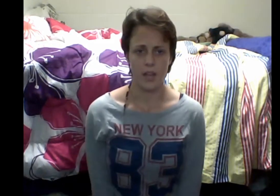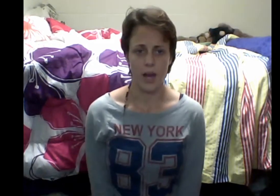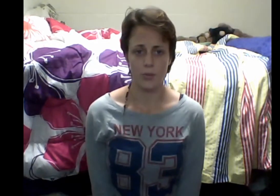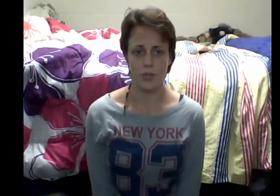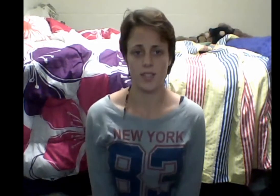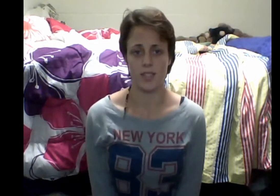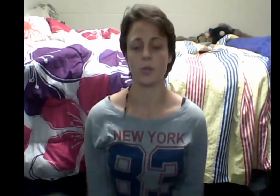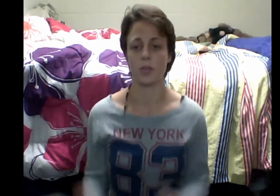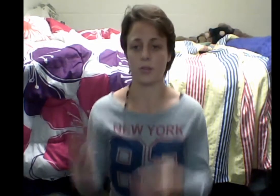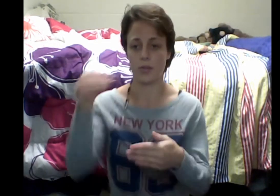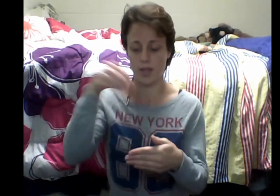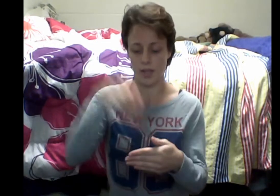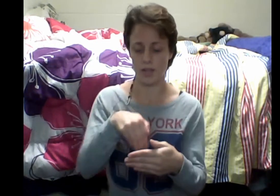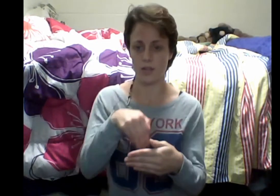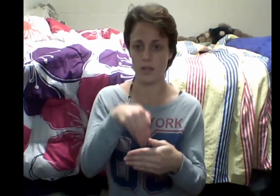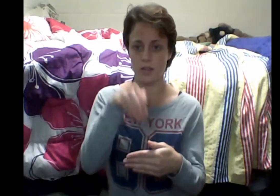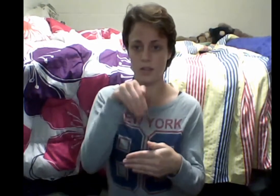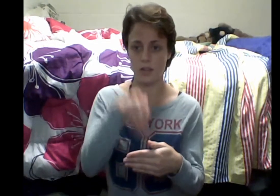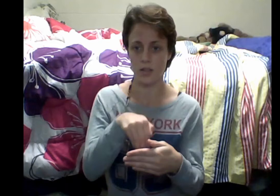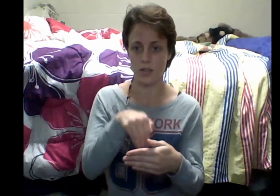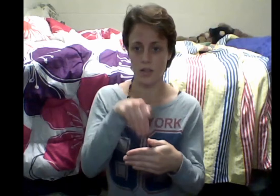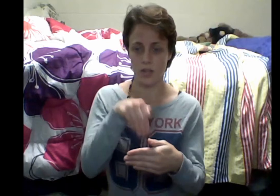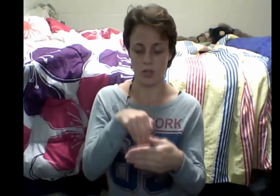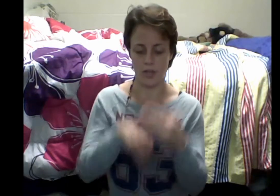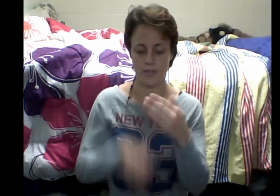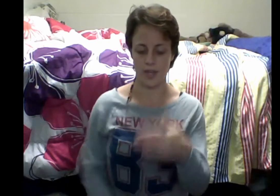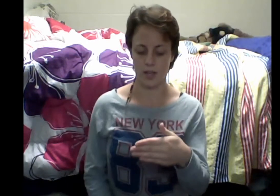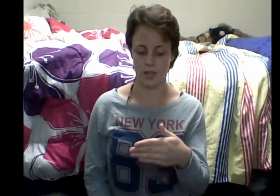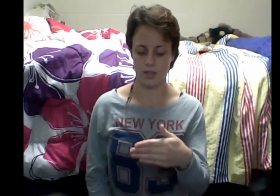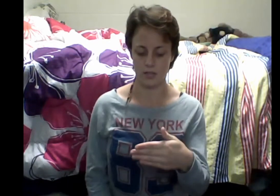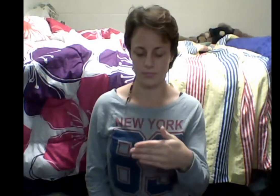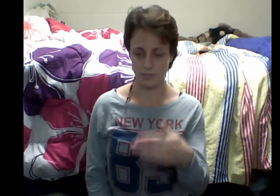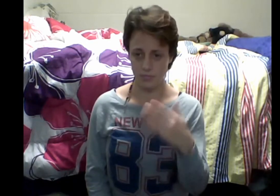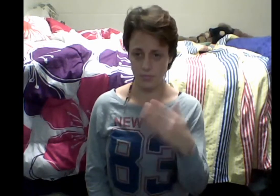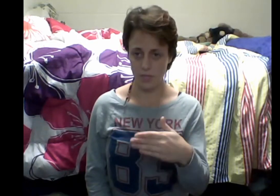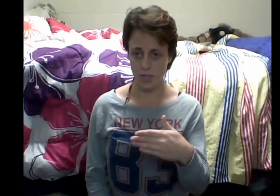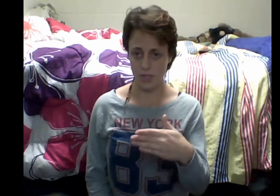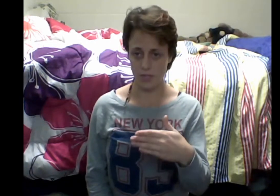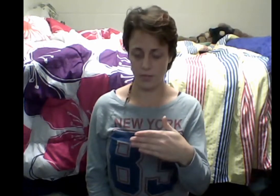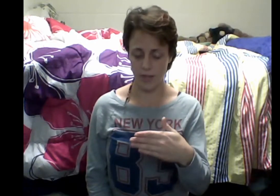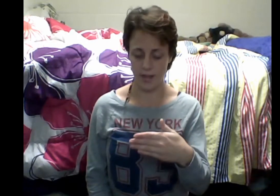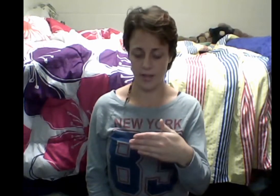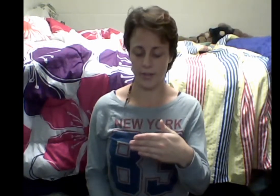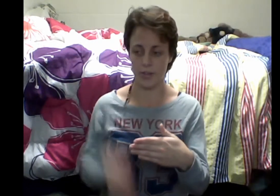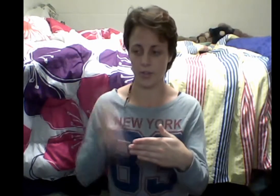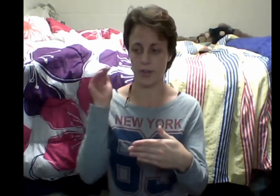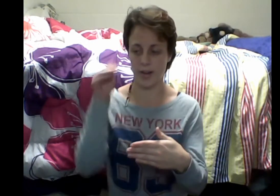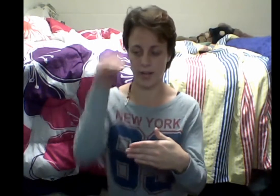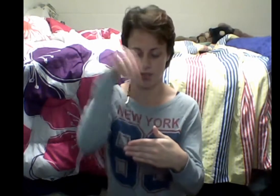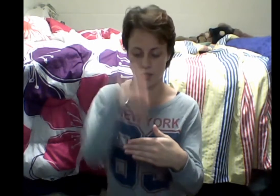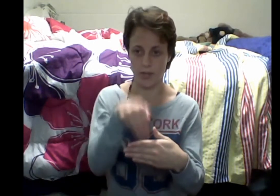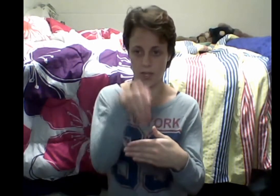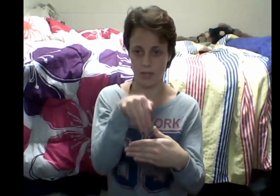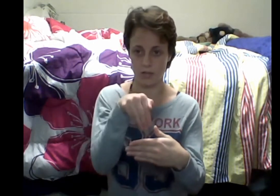I will trust in you alone. In, your left hand is flat here, and your right hand's going in.